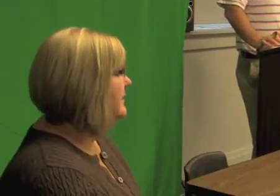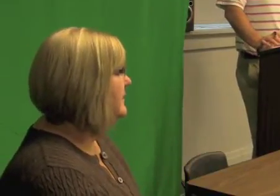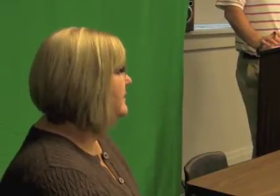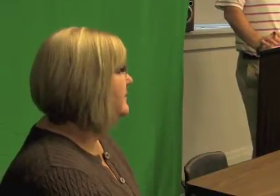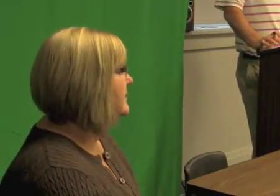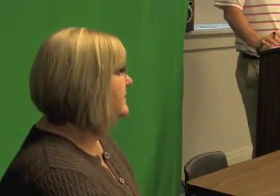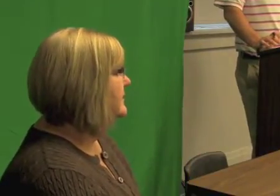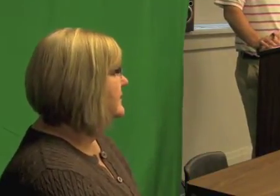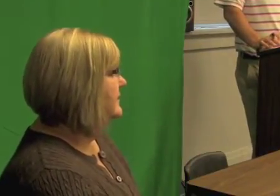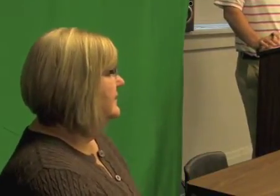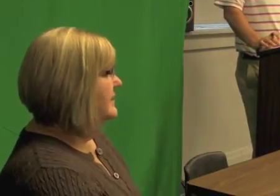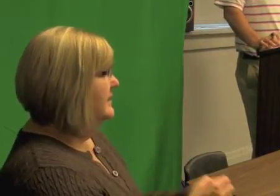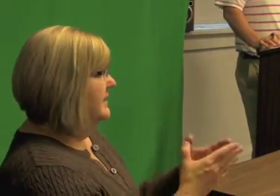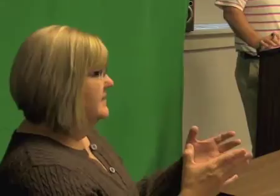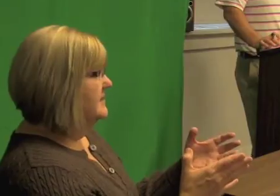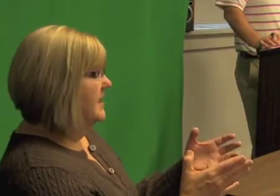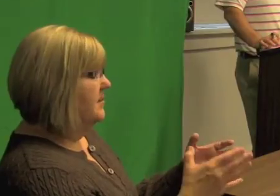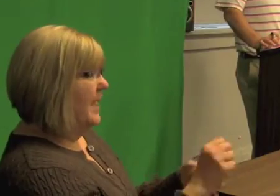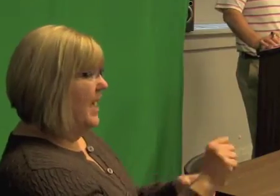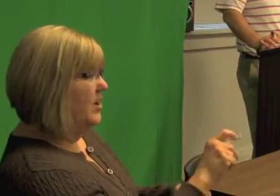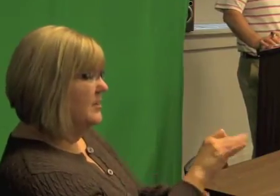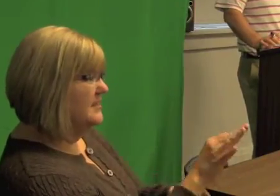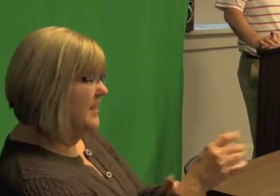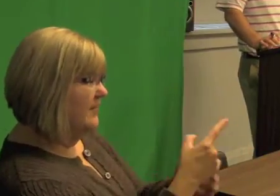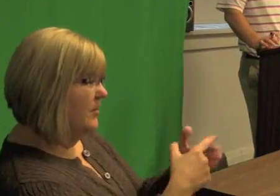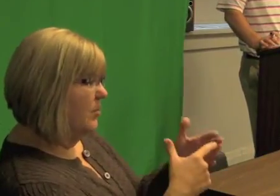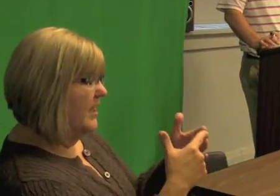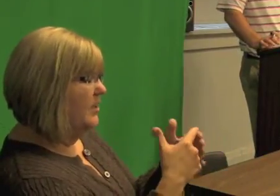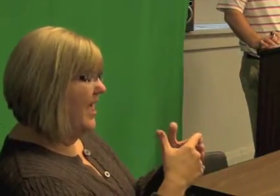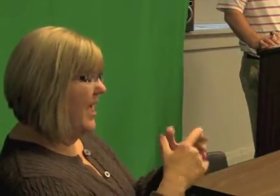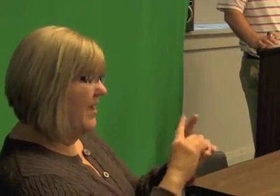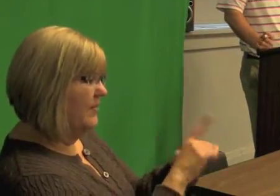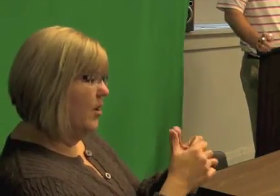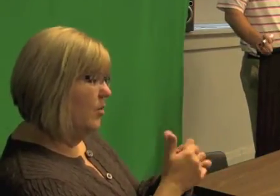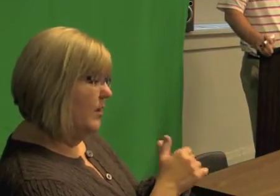Does the amount of stuff a person have directly relate to their contentment and happiness?